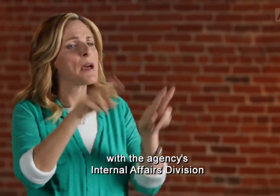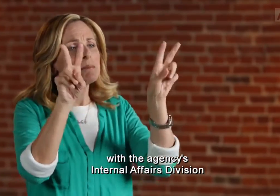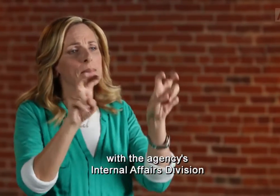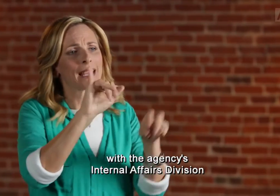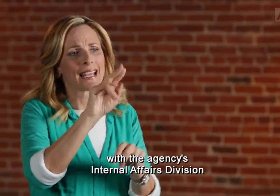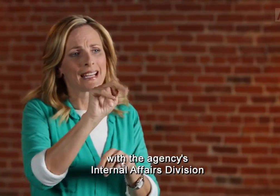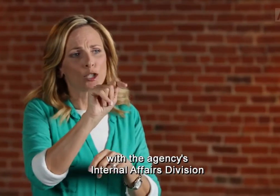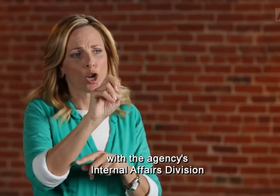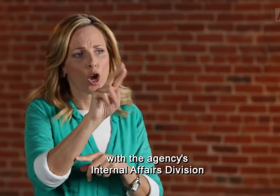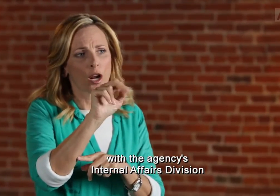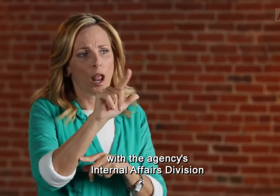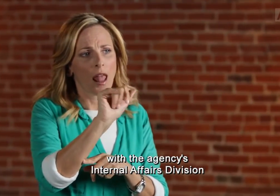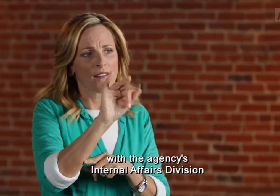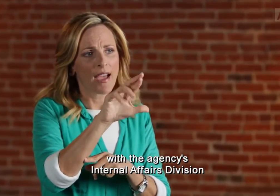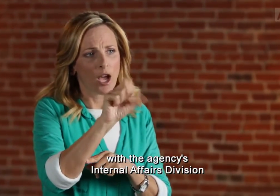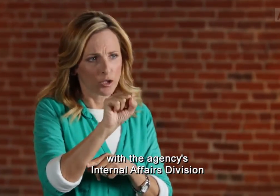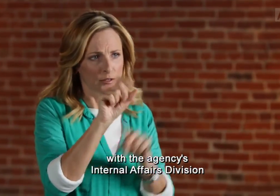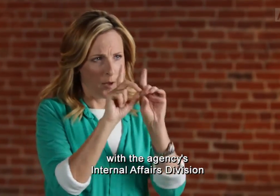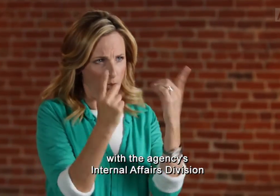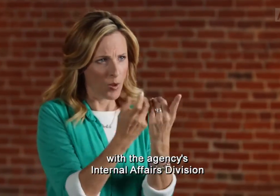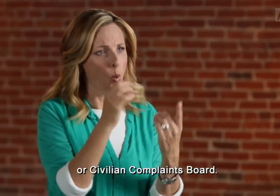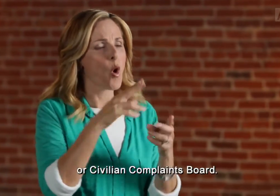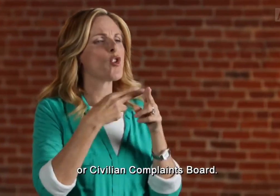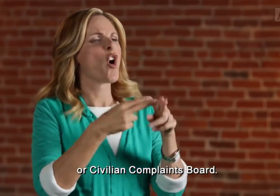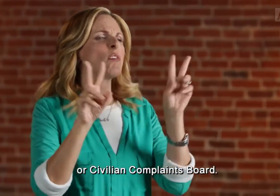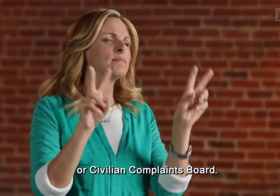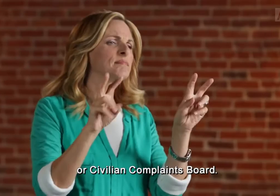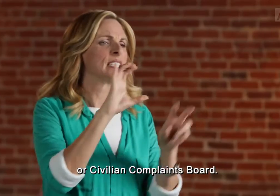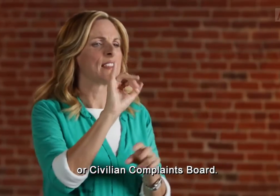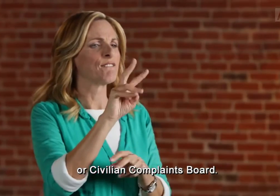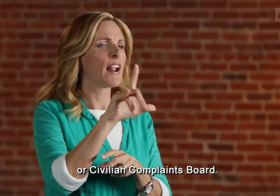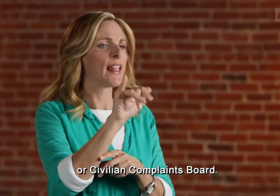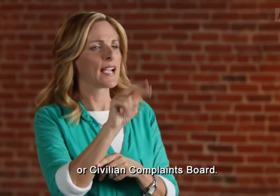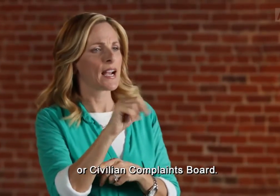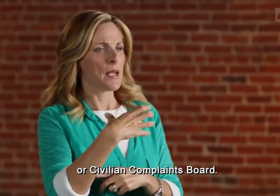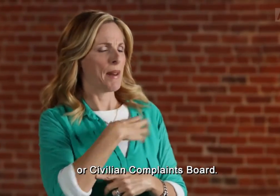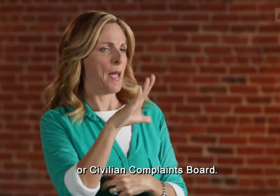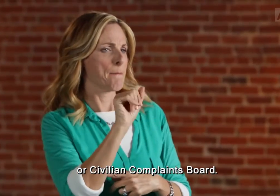with the agency's Internal Affairs Division or Civilian Complaints Board.